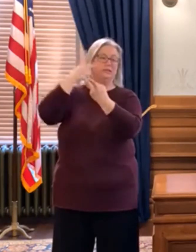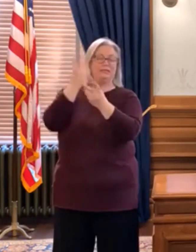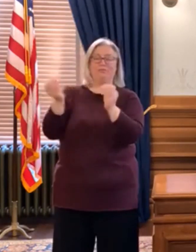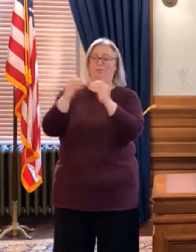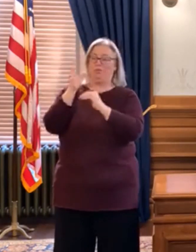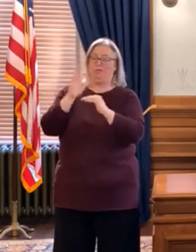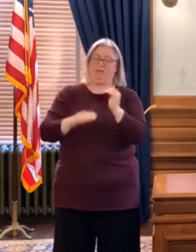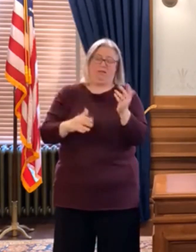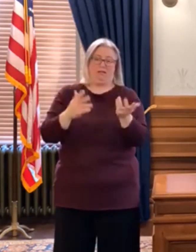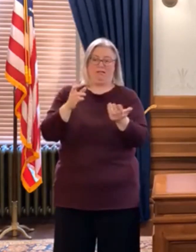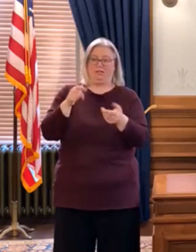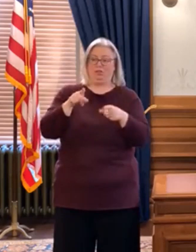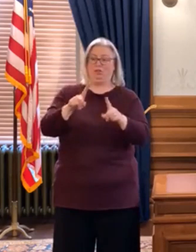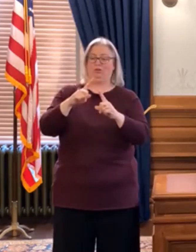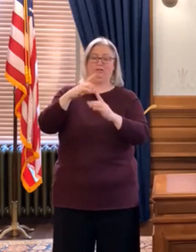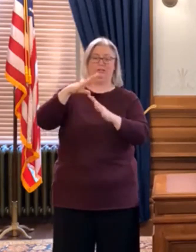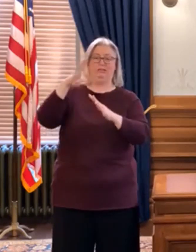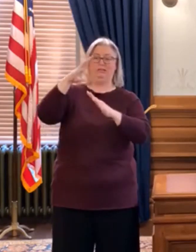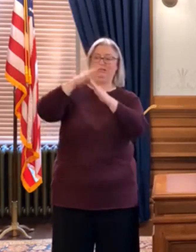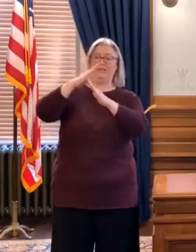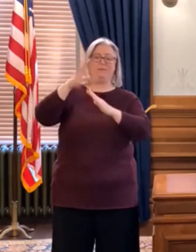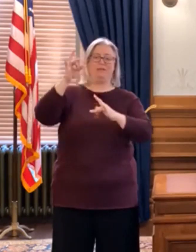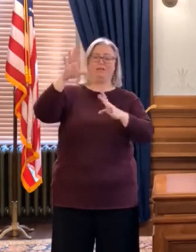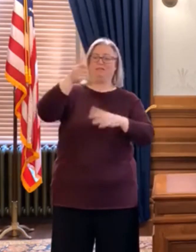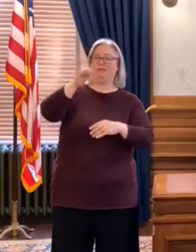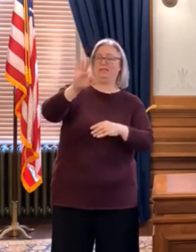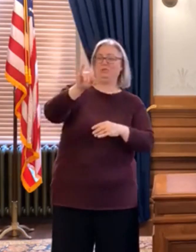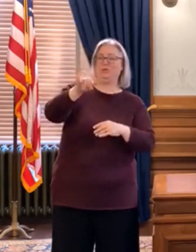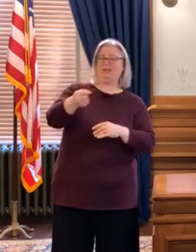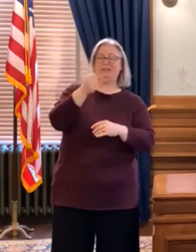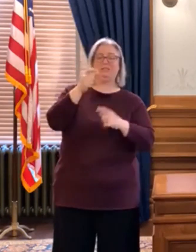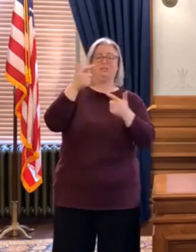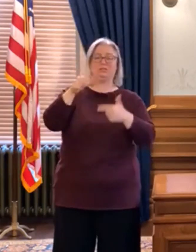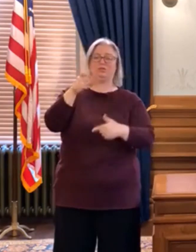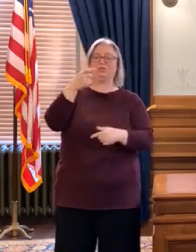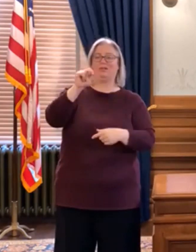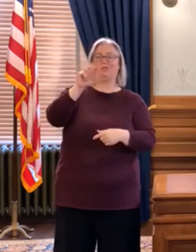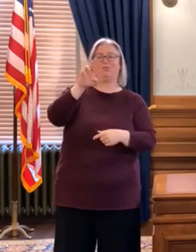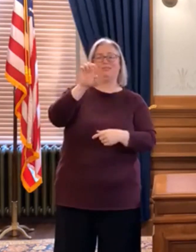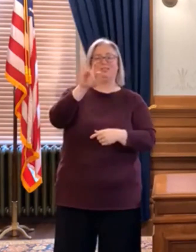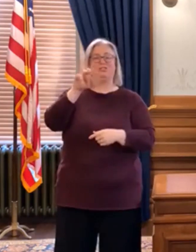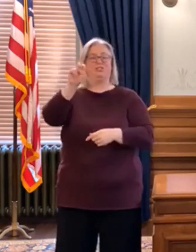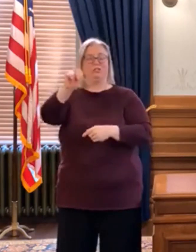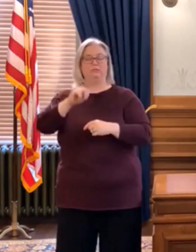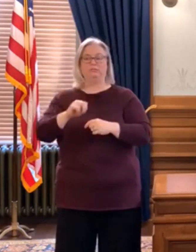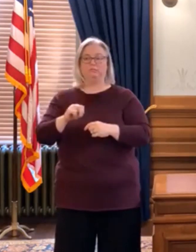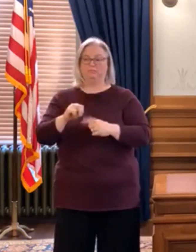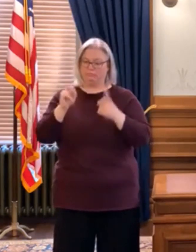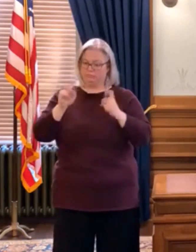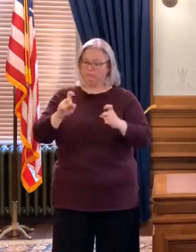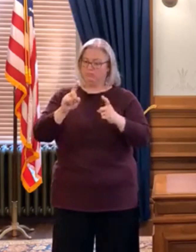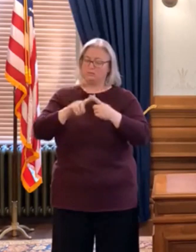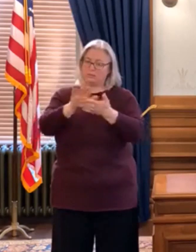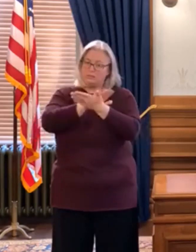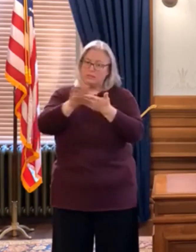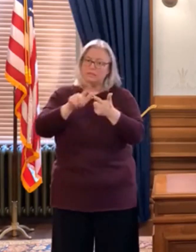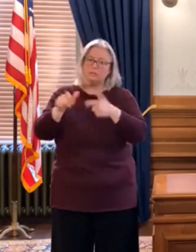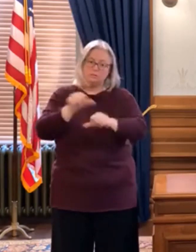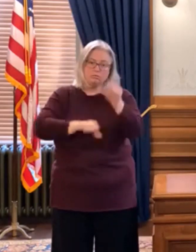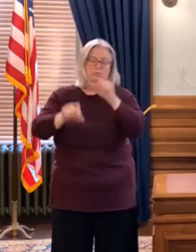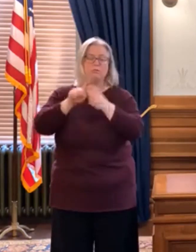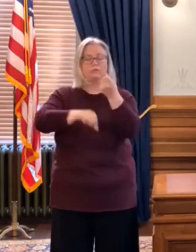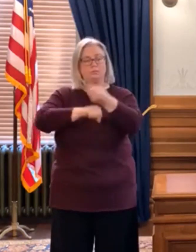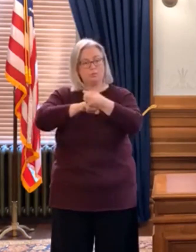than even during the height of the Great Recession. So now more than ever, we must be kind, we must support